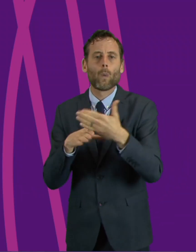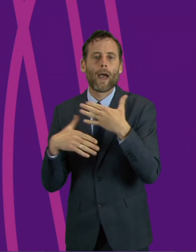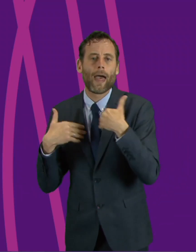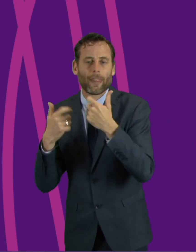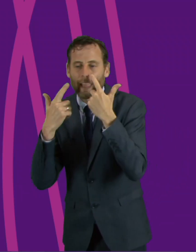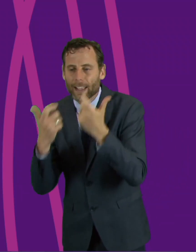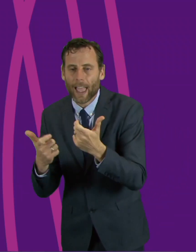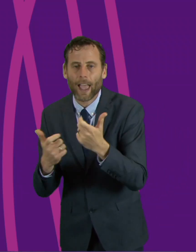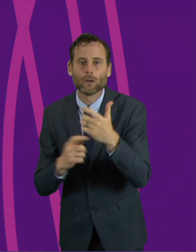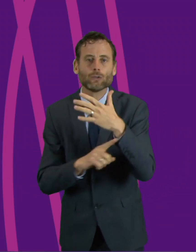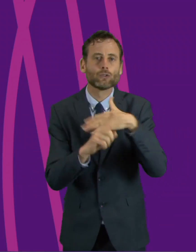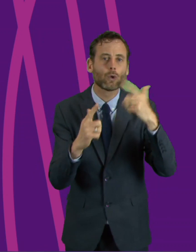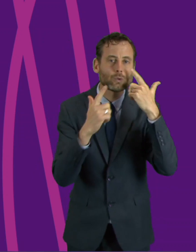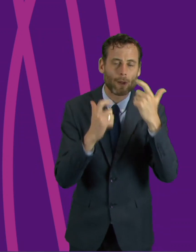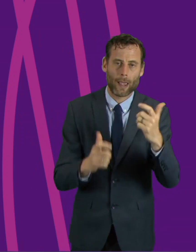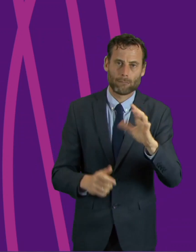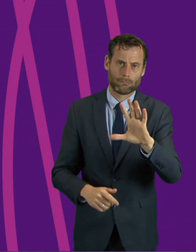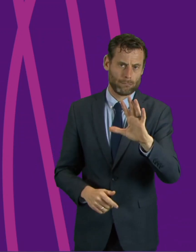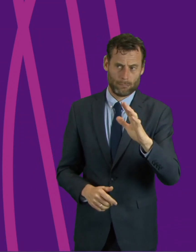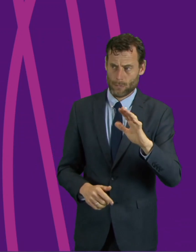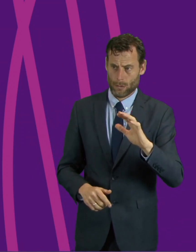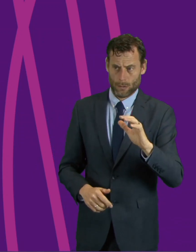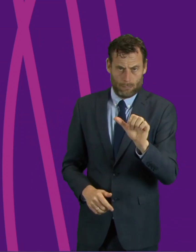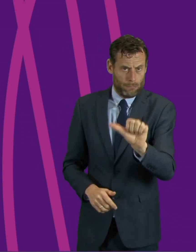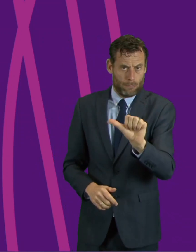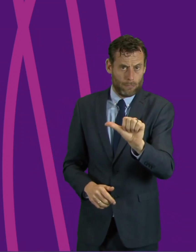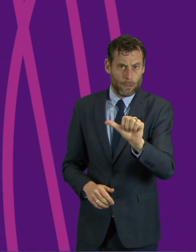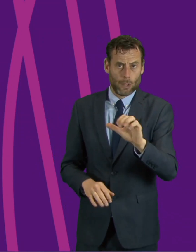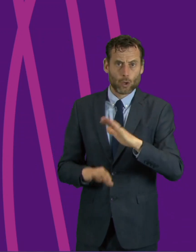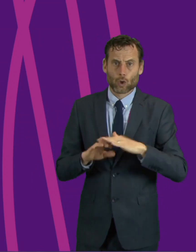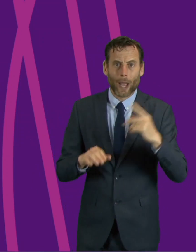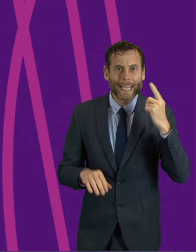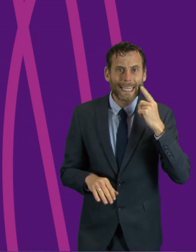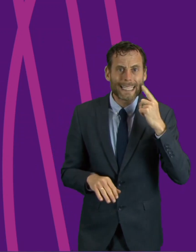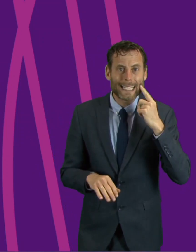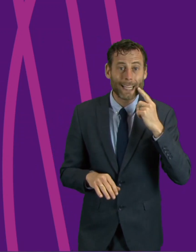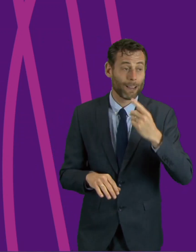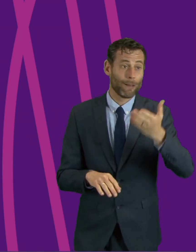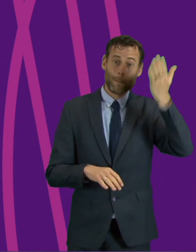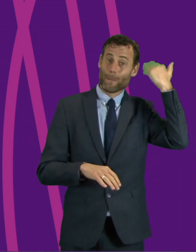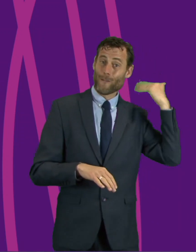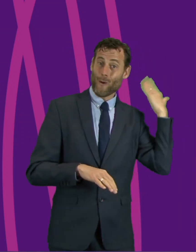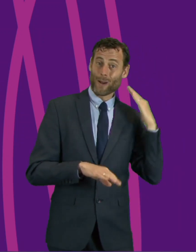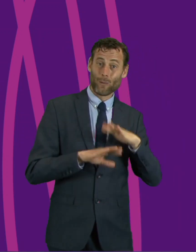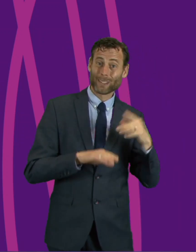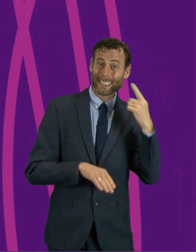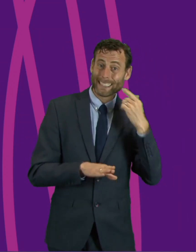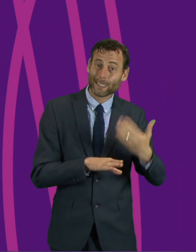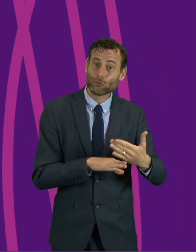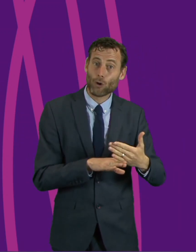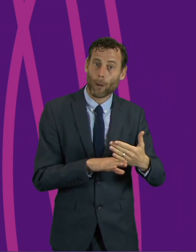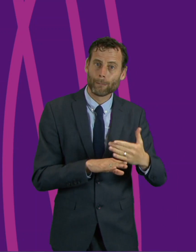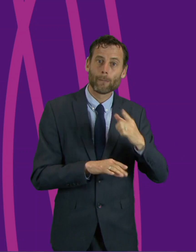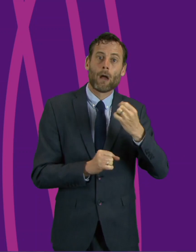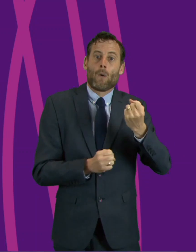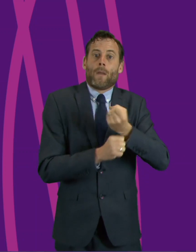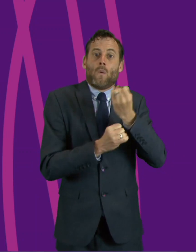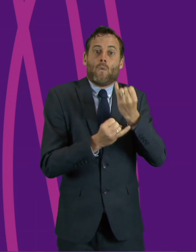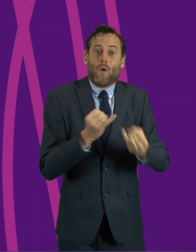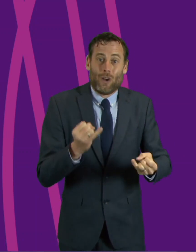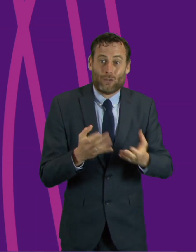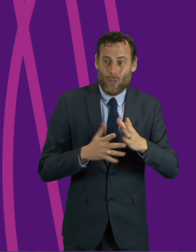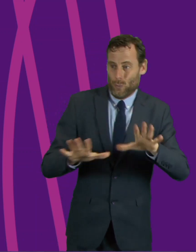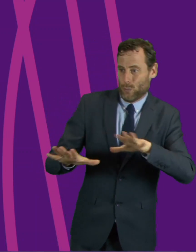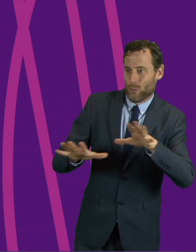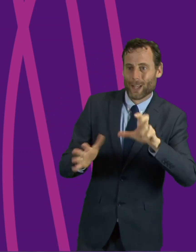professionals. We absolutely recognise, it's a tough job at the best of times, but it has been so much tougher in recent times,